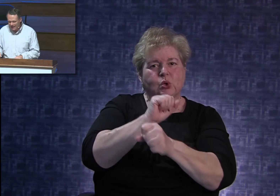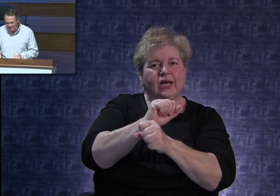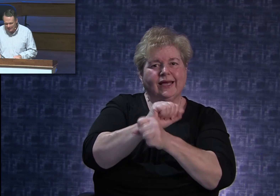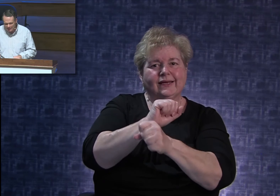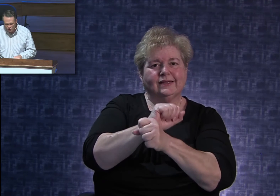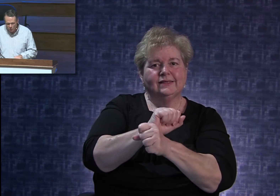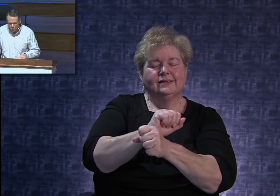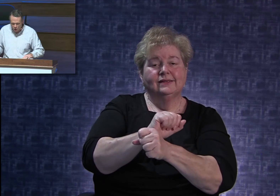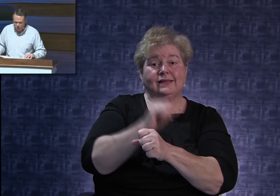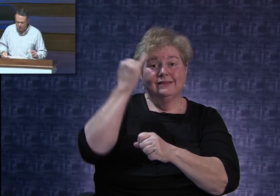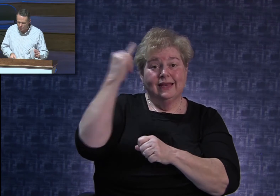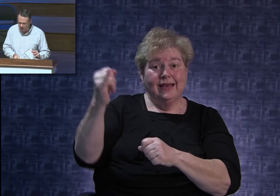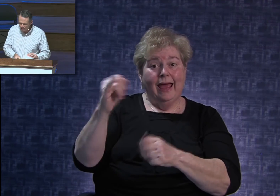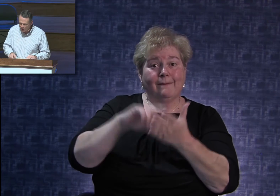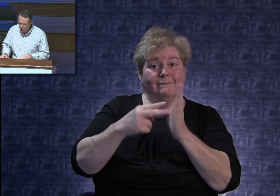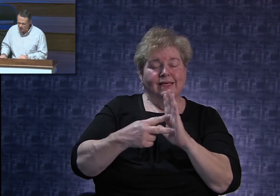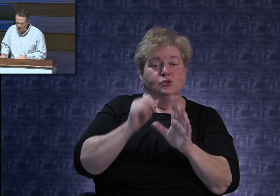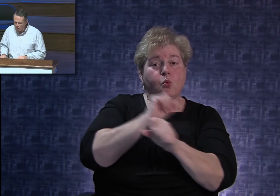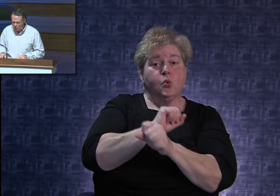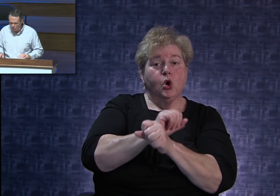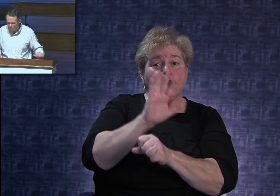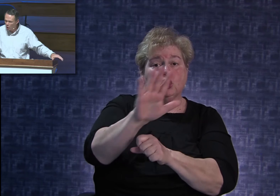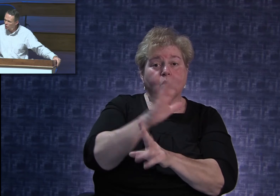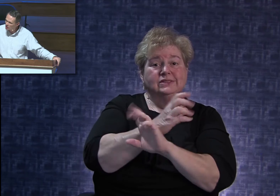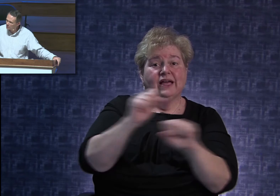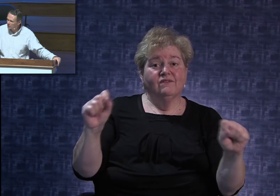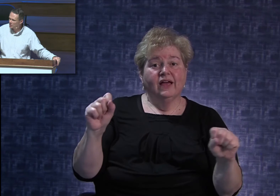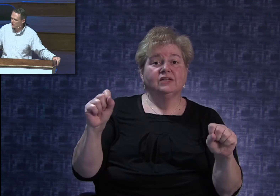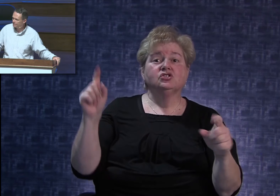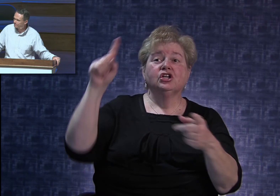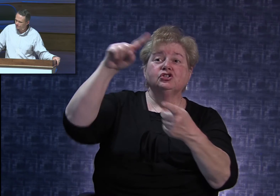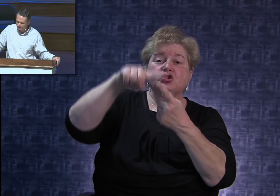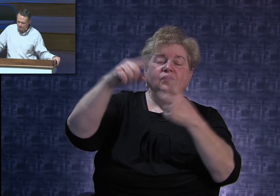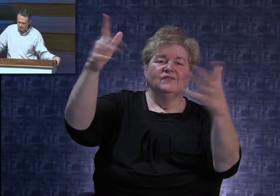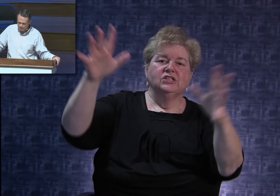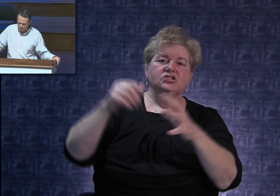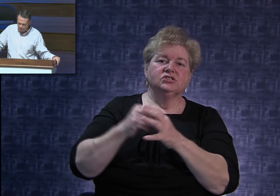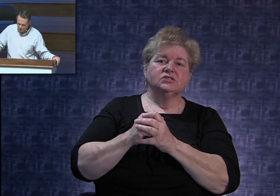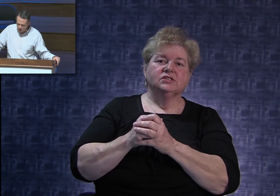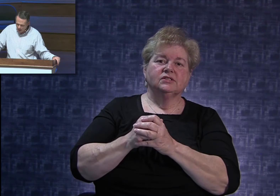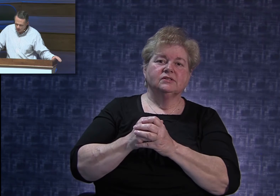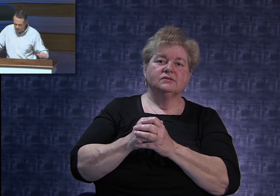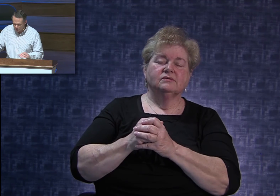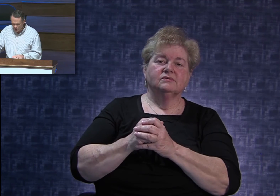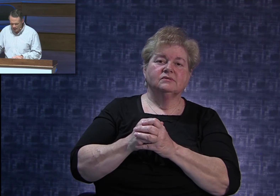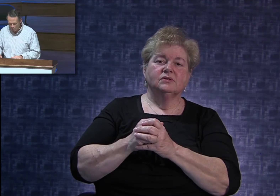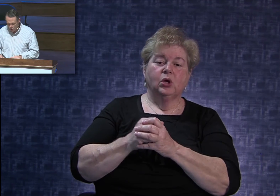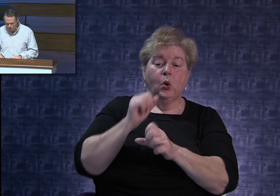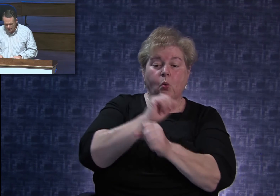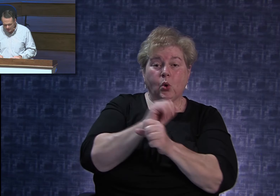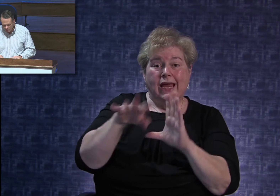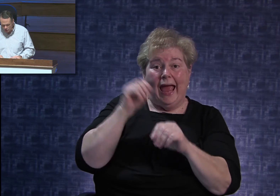The idea is to work your salvation toward completion. Work out comes from